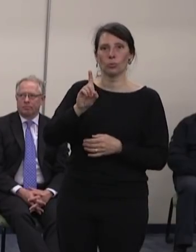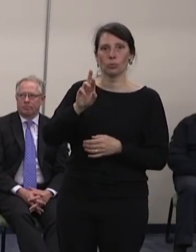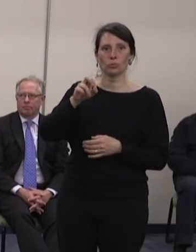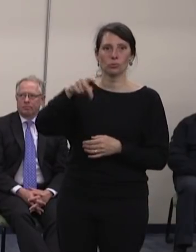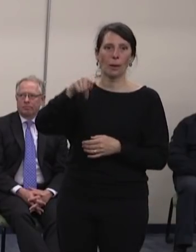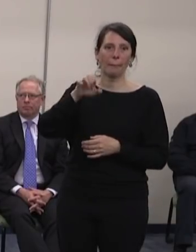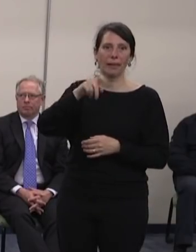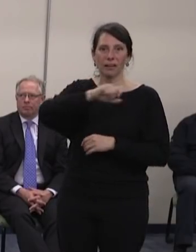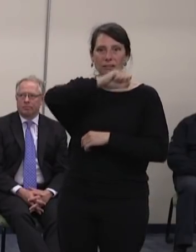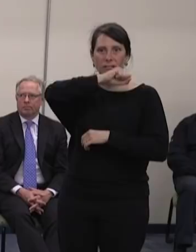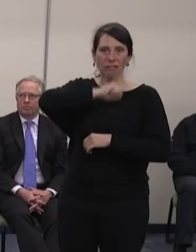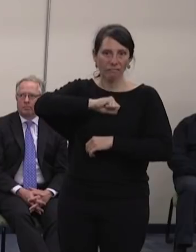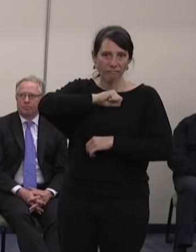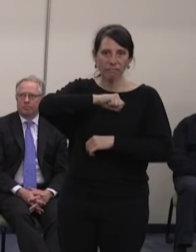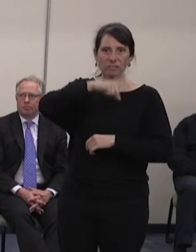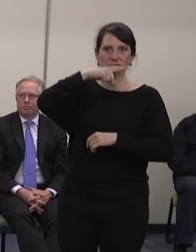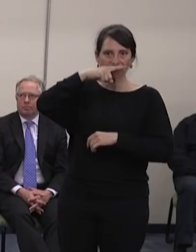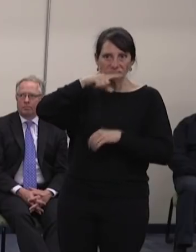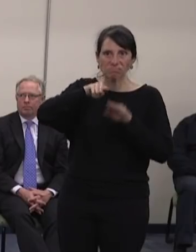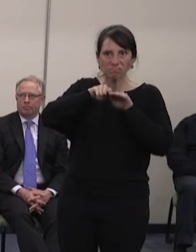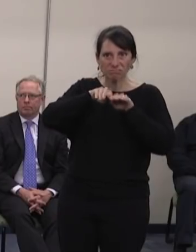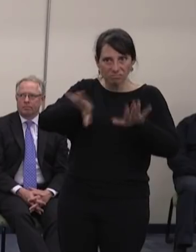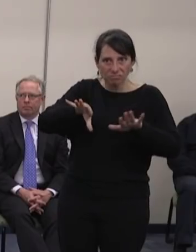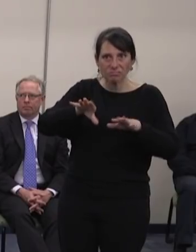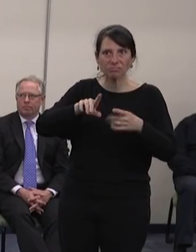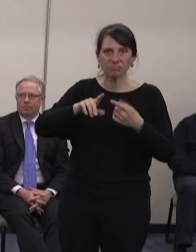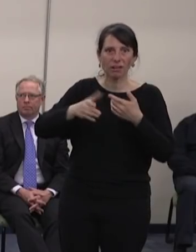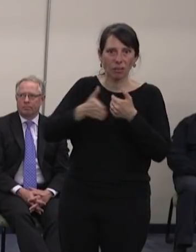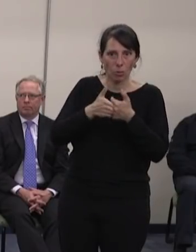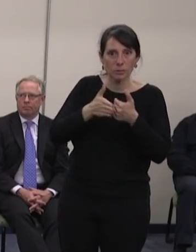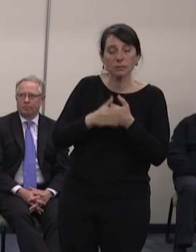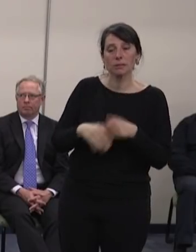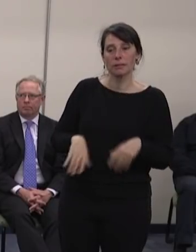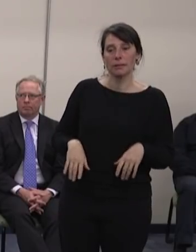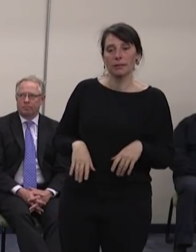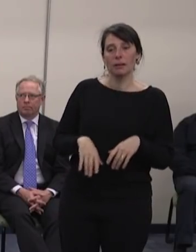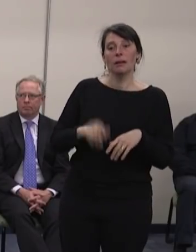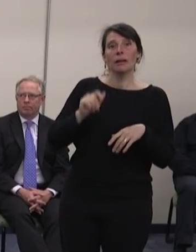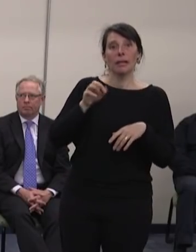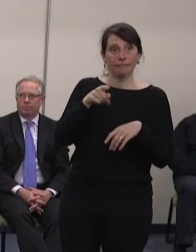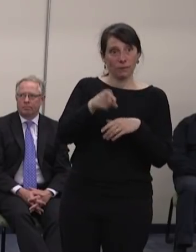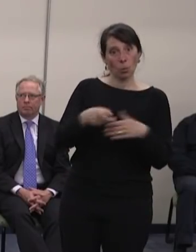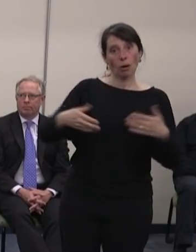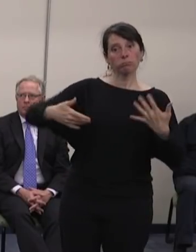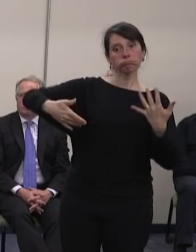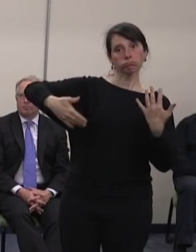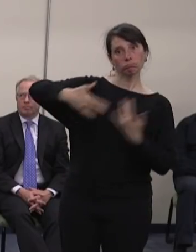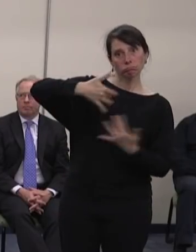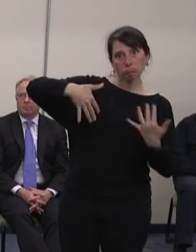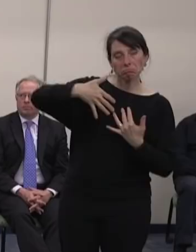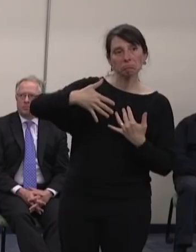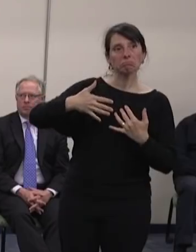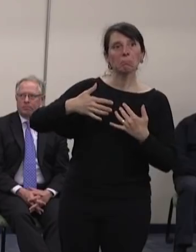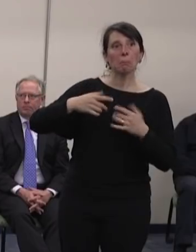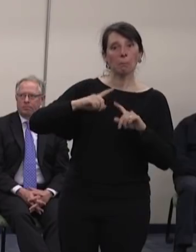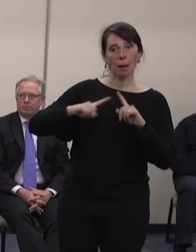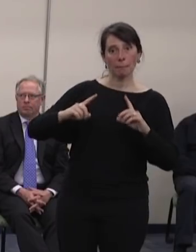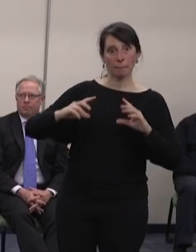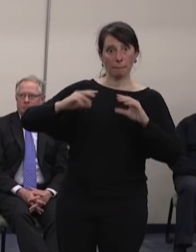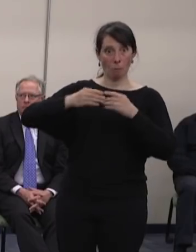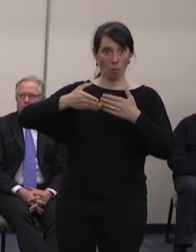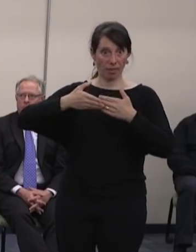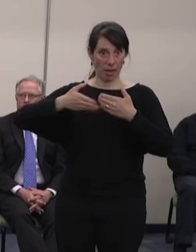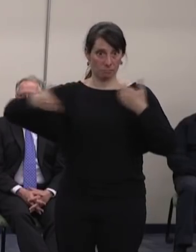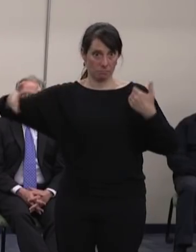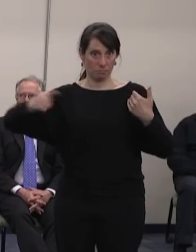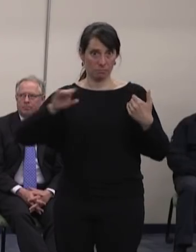Someone who was in the same space but not within 6 feet of the ill person for at least 10 minutes would be